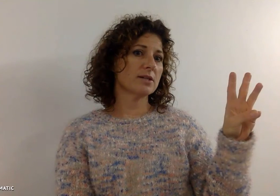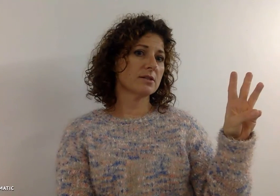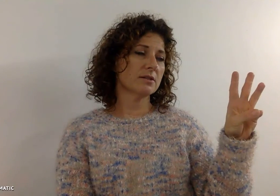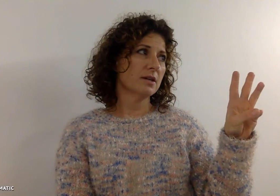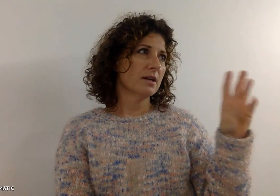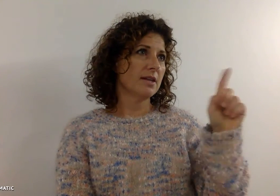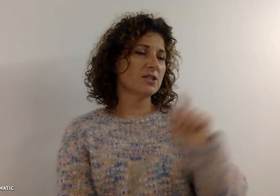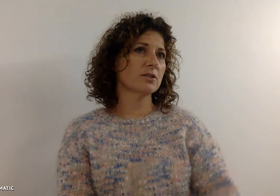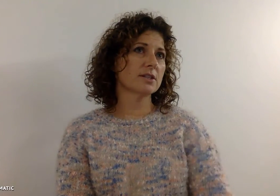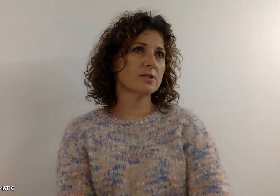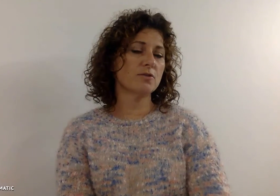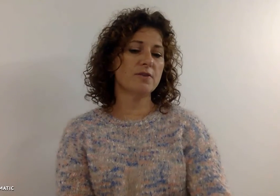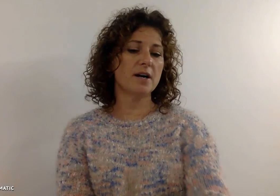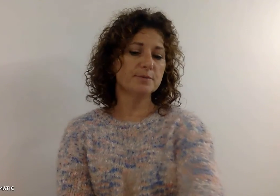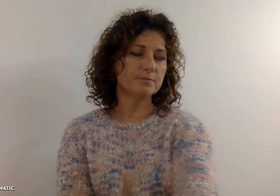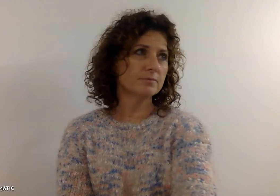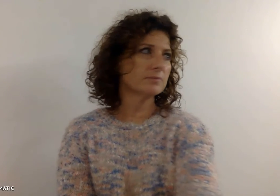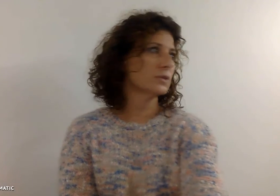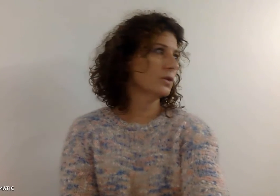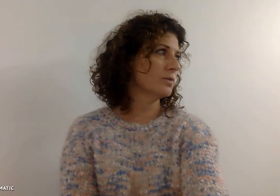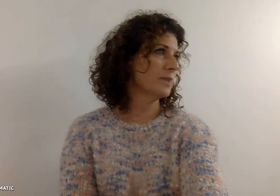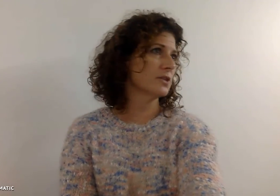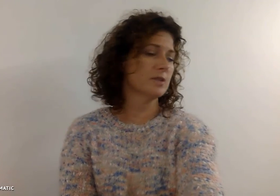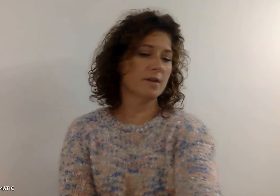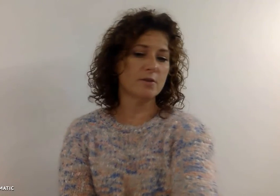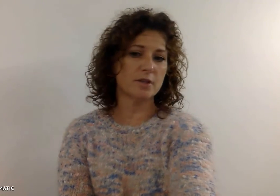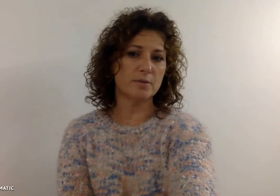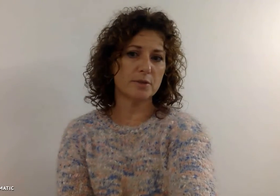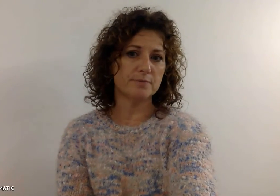and west. That's your list so far. So make sure you have those all numbered.